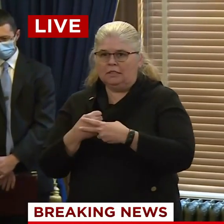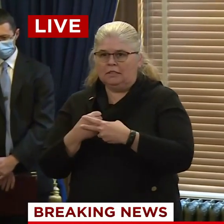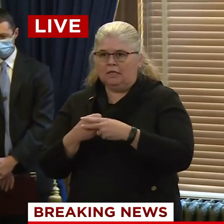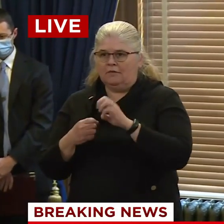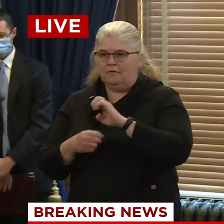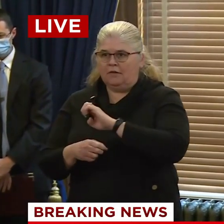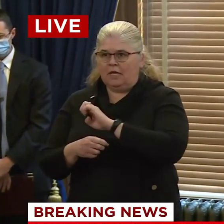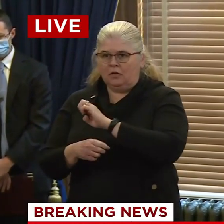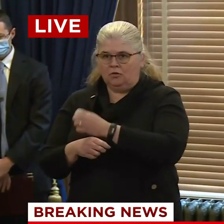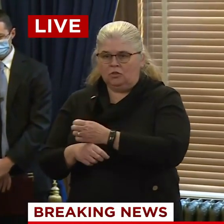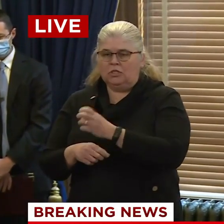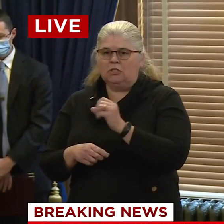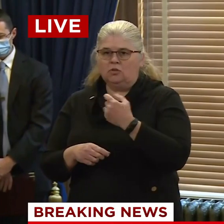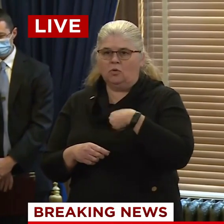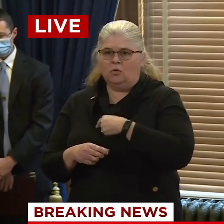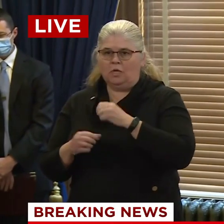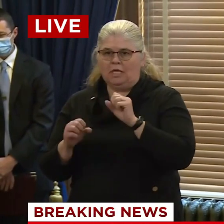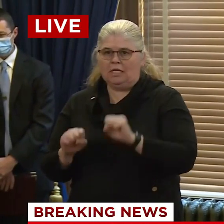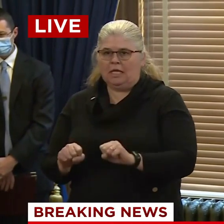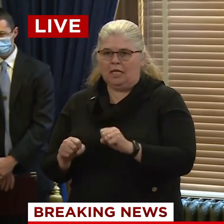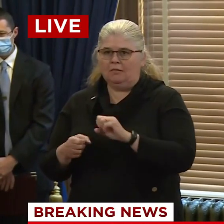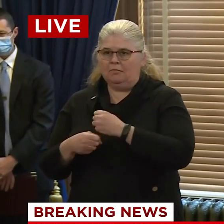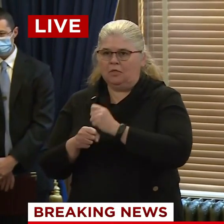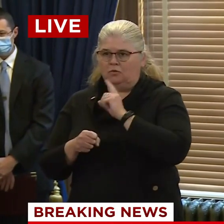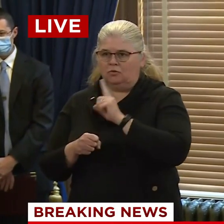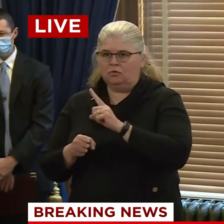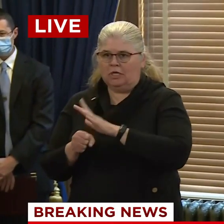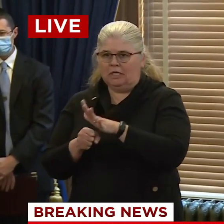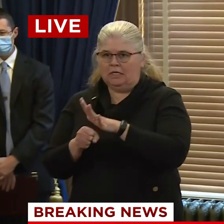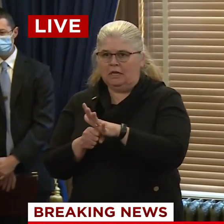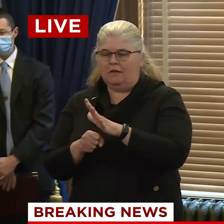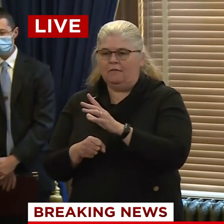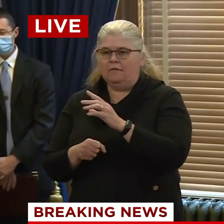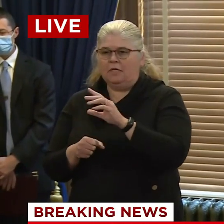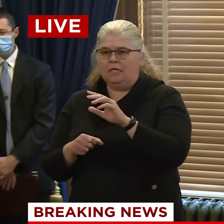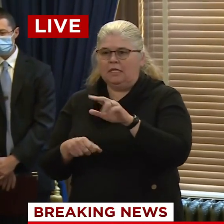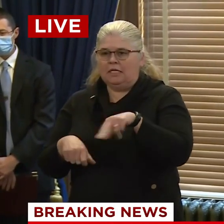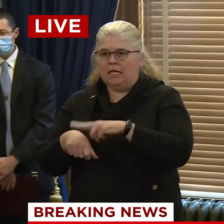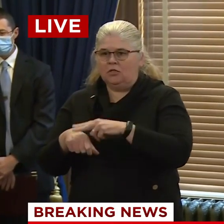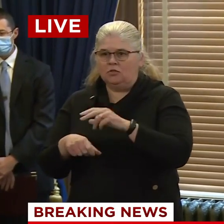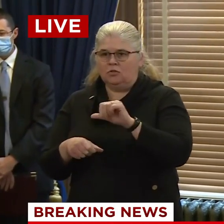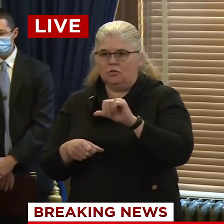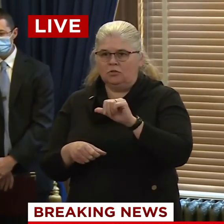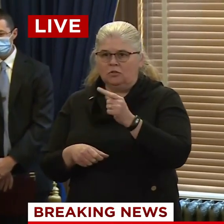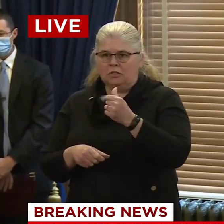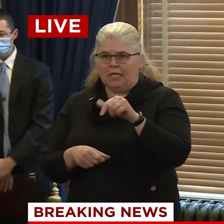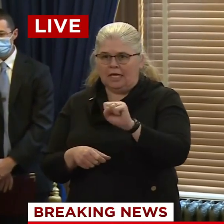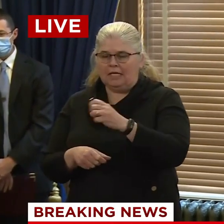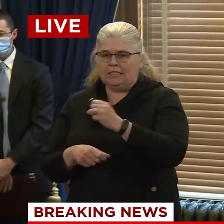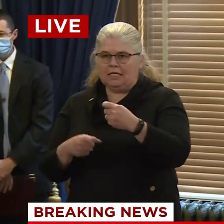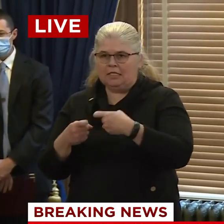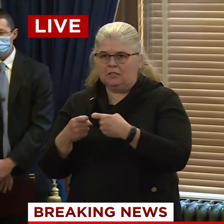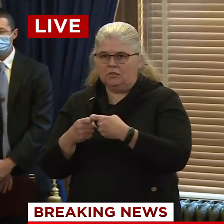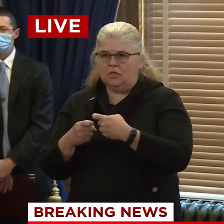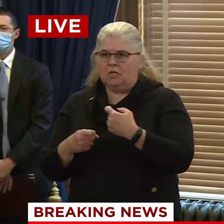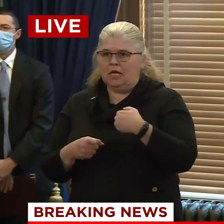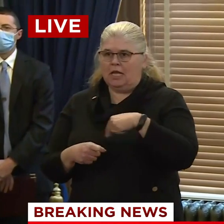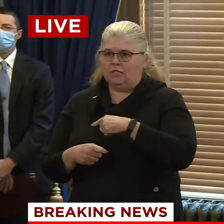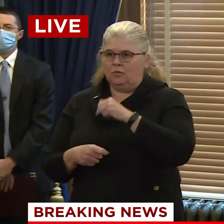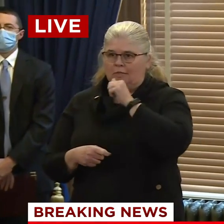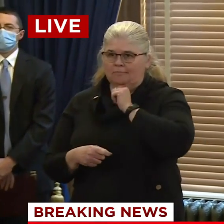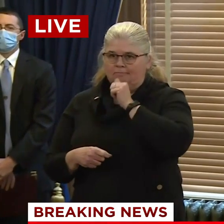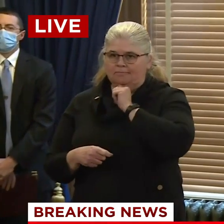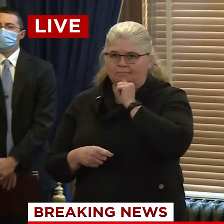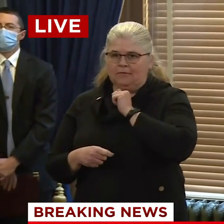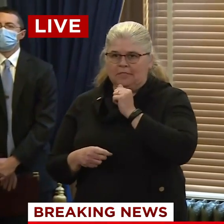can ensure a continued supply of natural gas and electricity as we continue weathering these bitterly cold